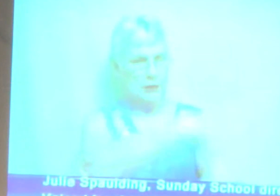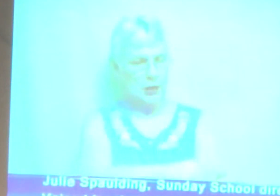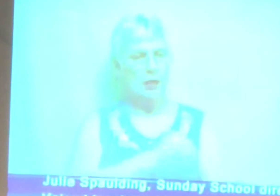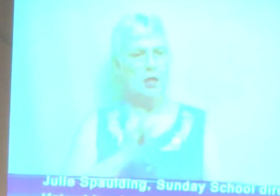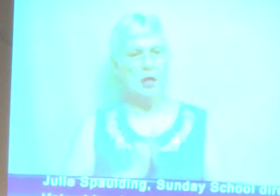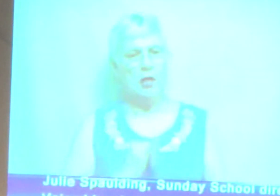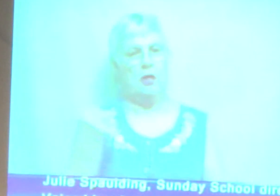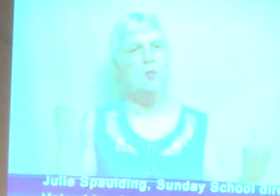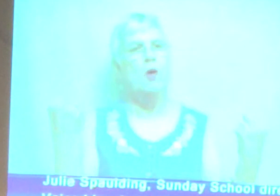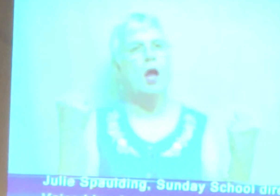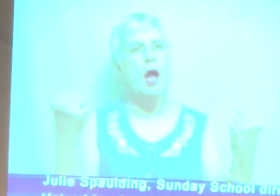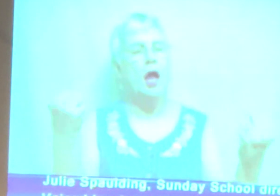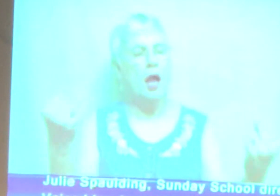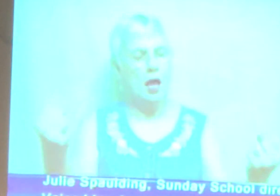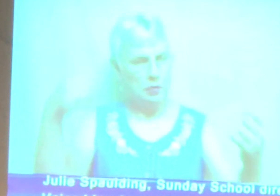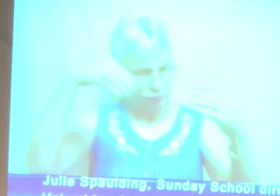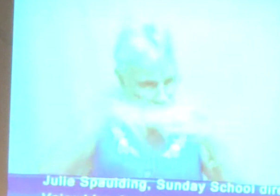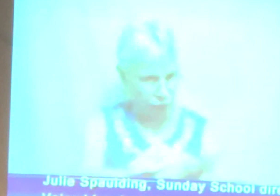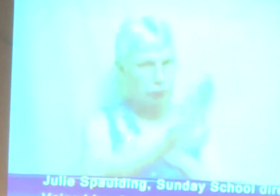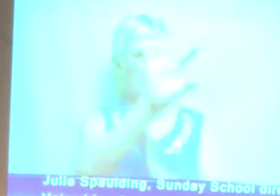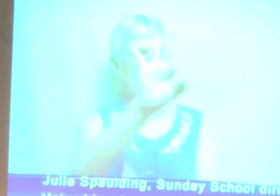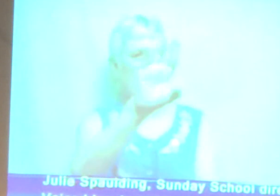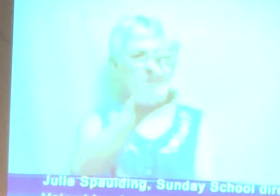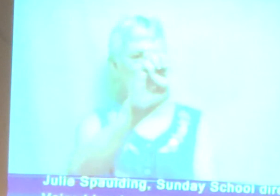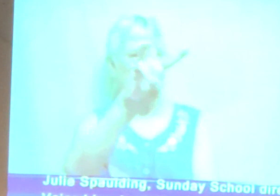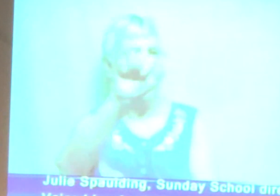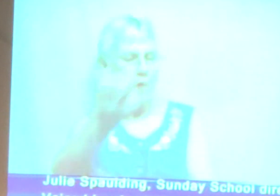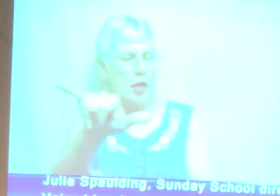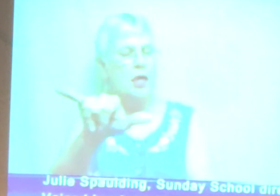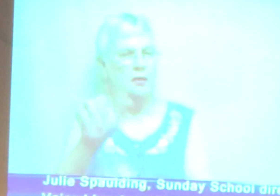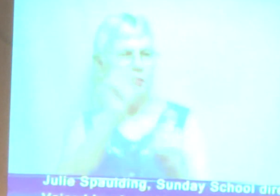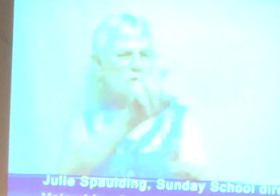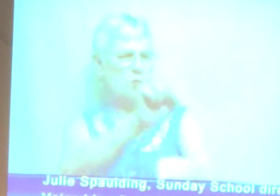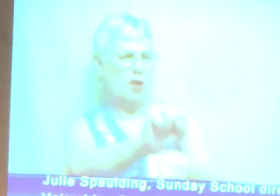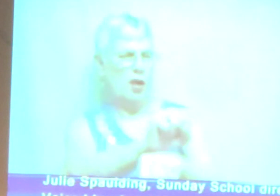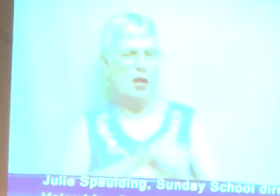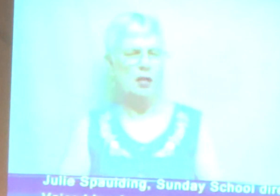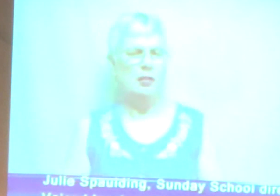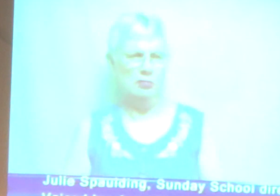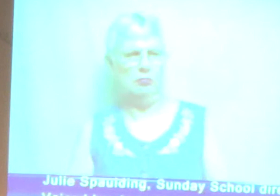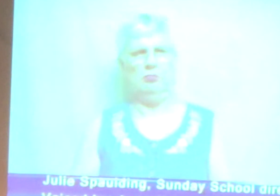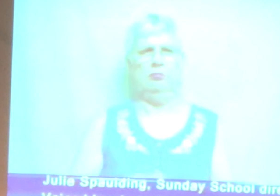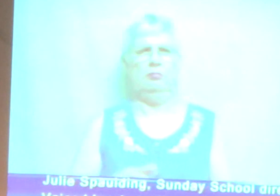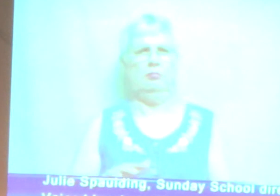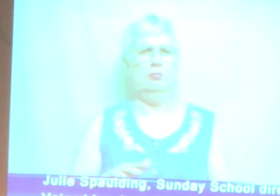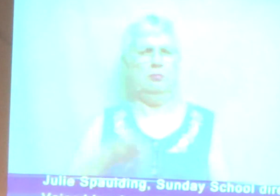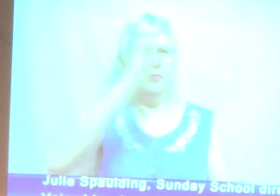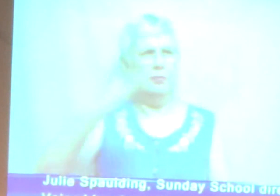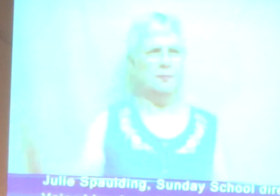One day, I was driving on the freeway. I was going to work. And